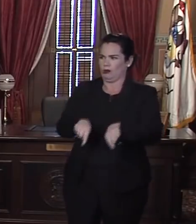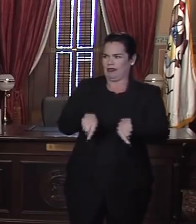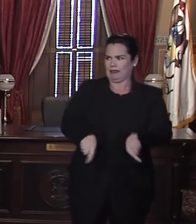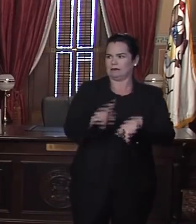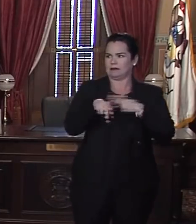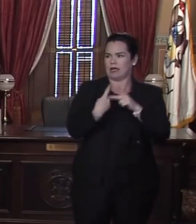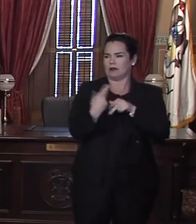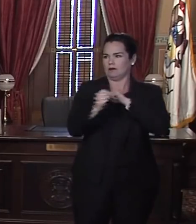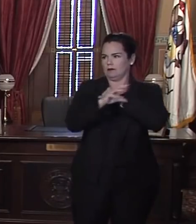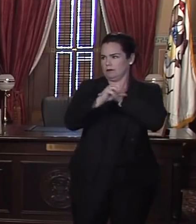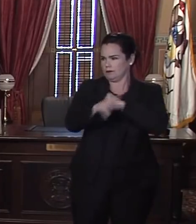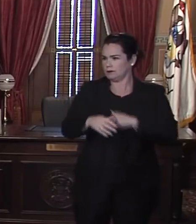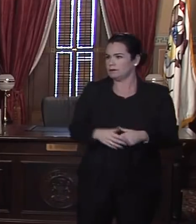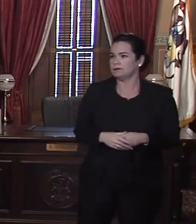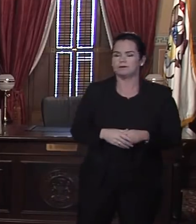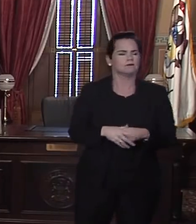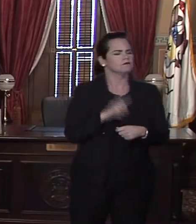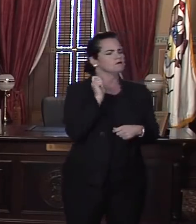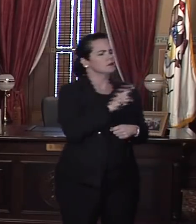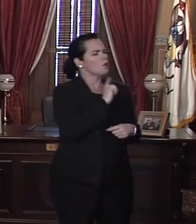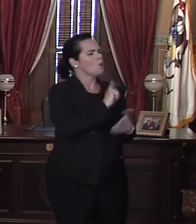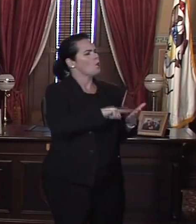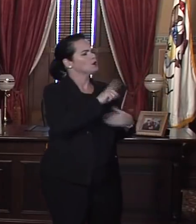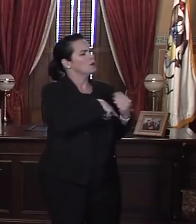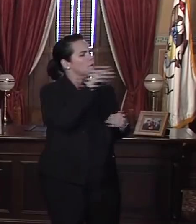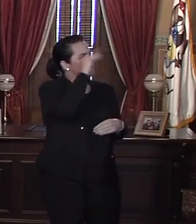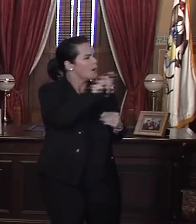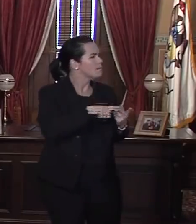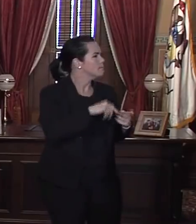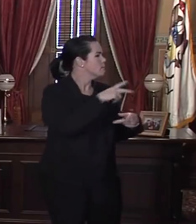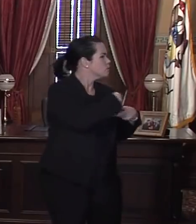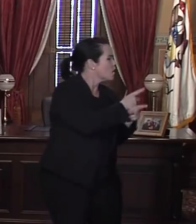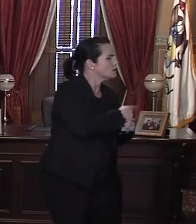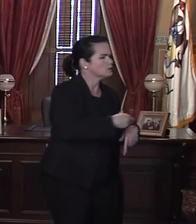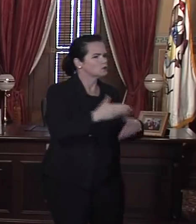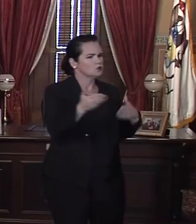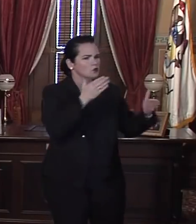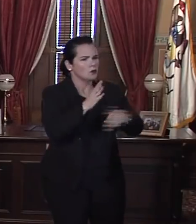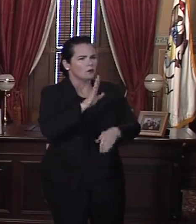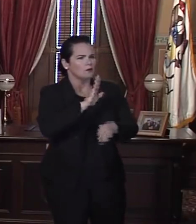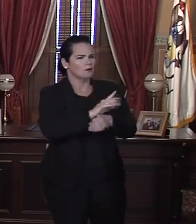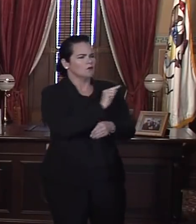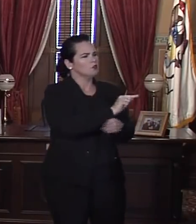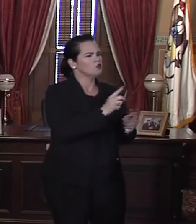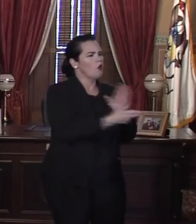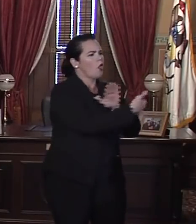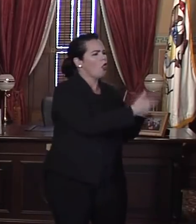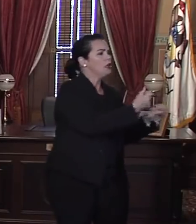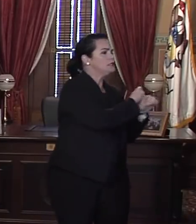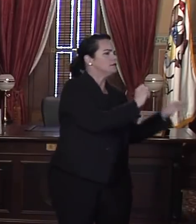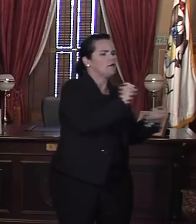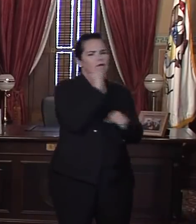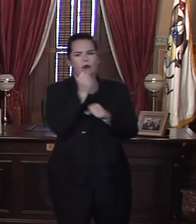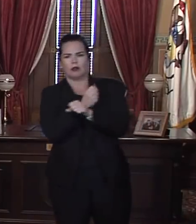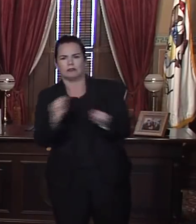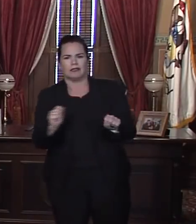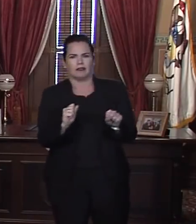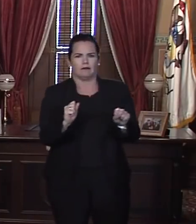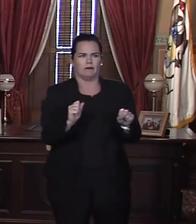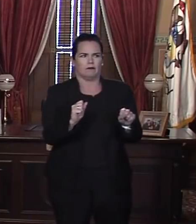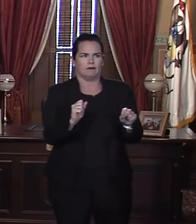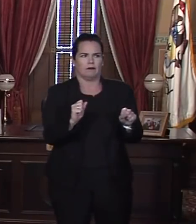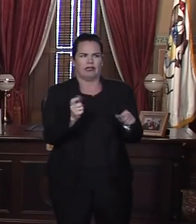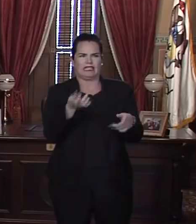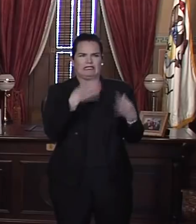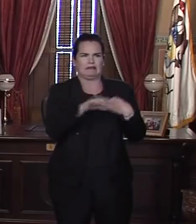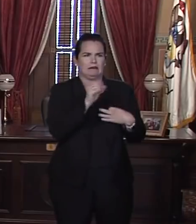Governor, what are your thoughts on the idea that products, services, businesses should be considered safe versus unsafe as opposed to essential versus